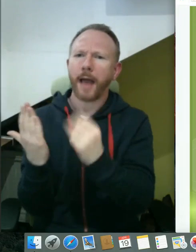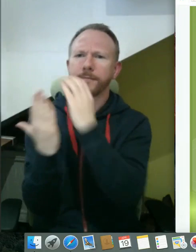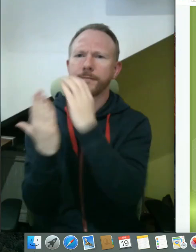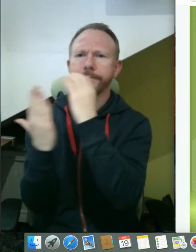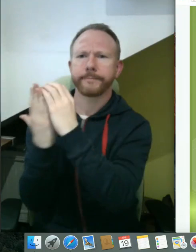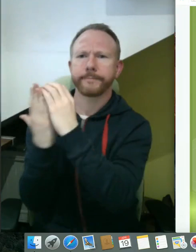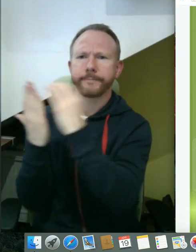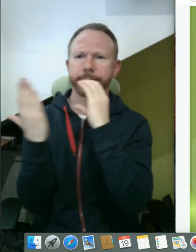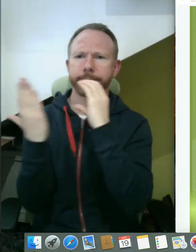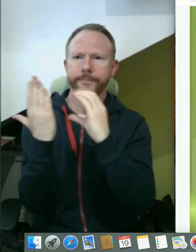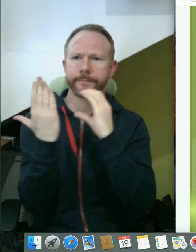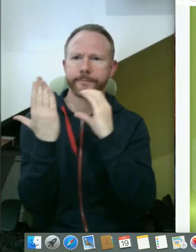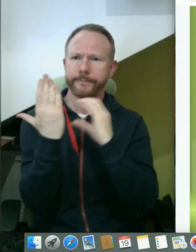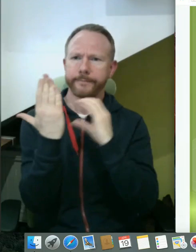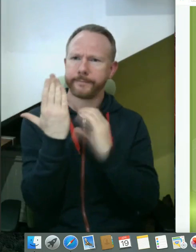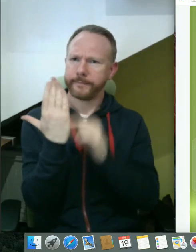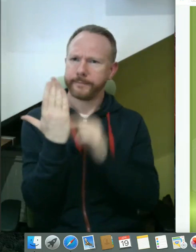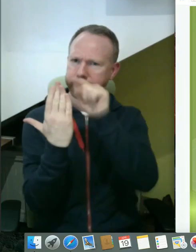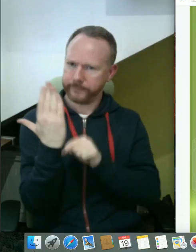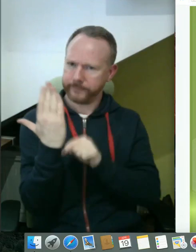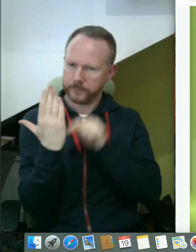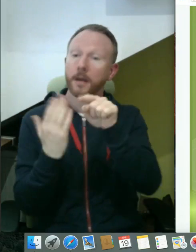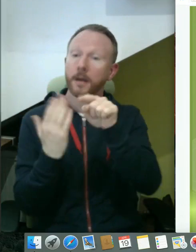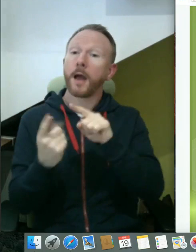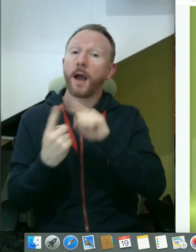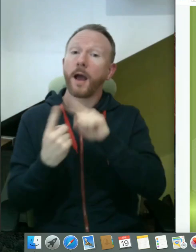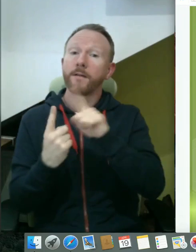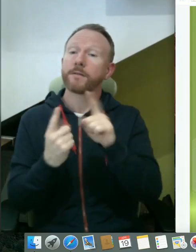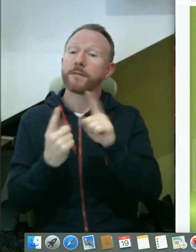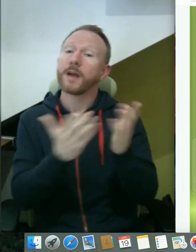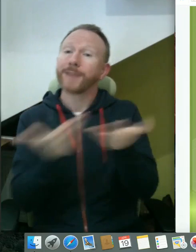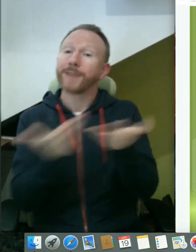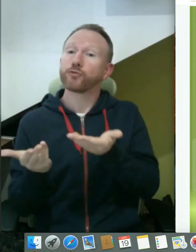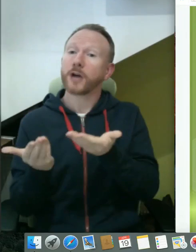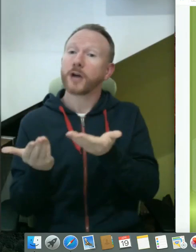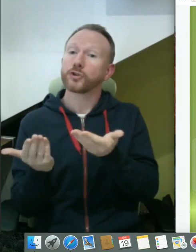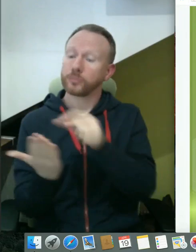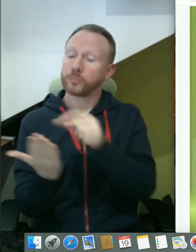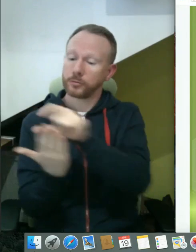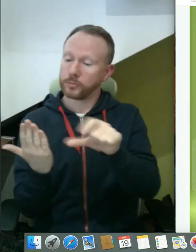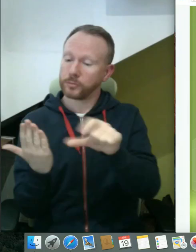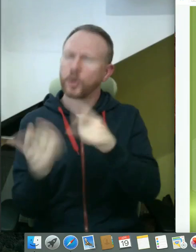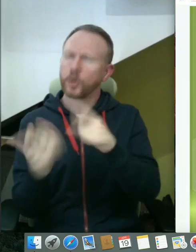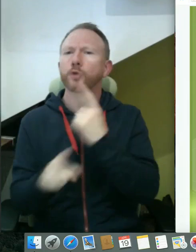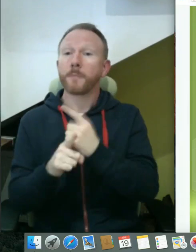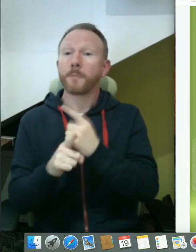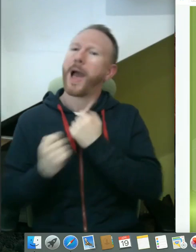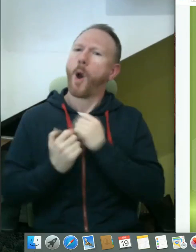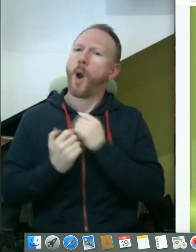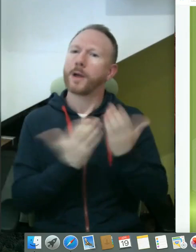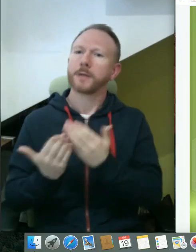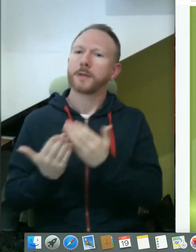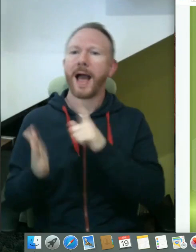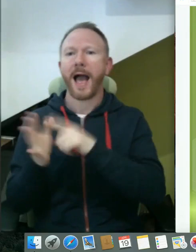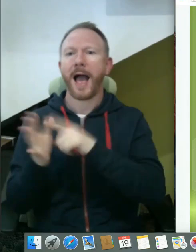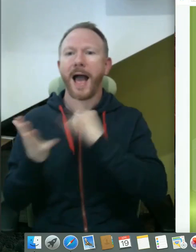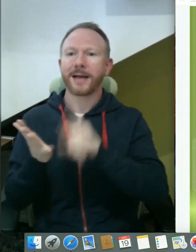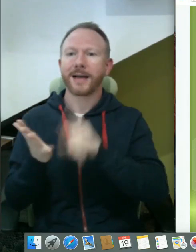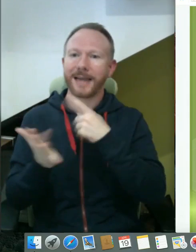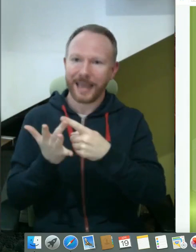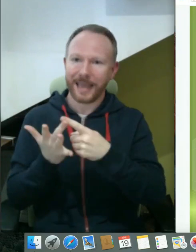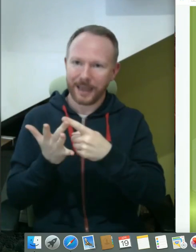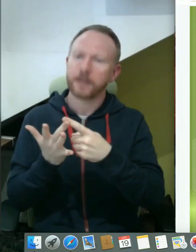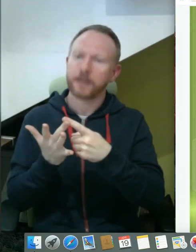such thing. Well, our set of guidelines covers an introduction to ASLI and what ASLI is all about. There's then